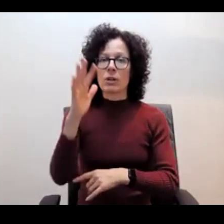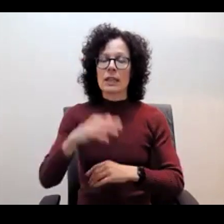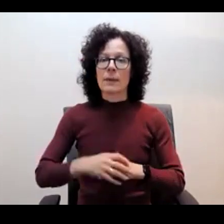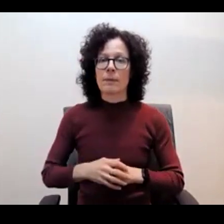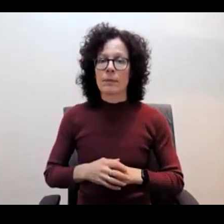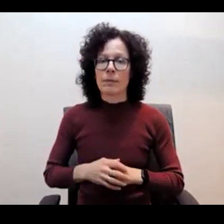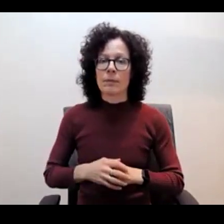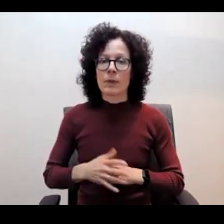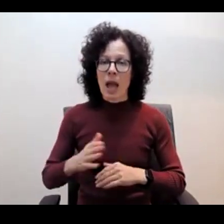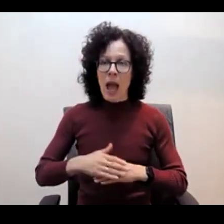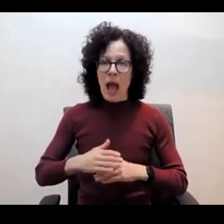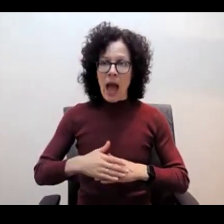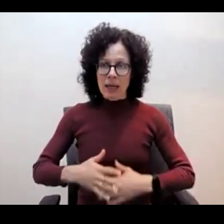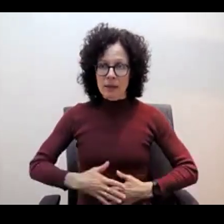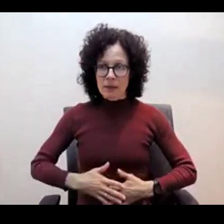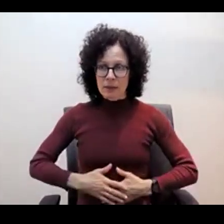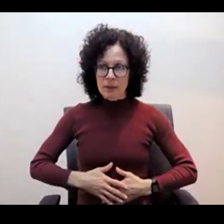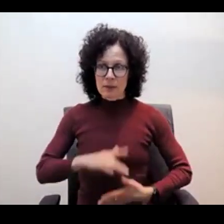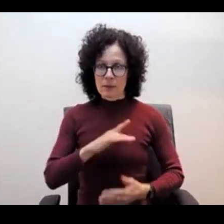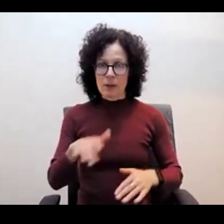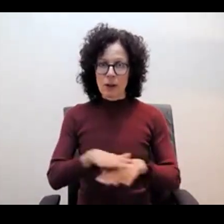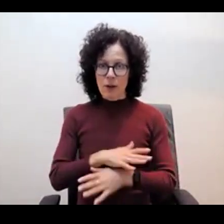Bringing your hands over your center.